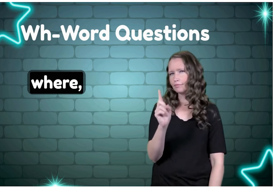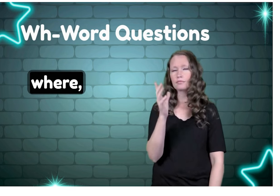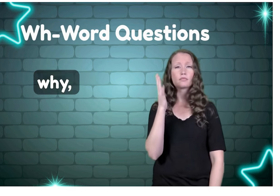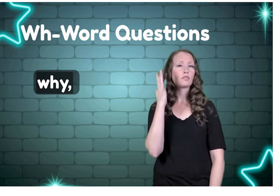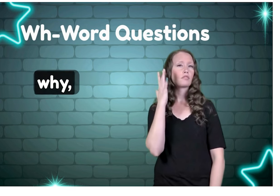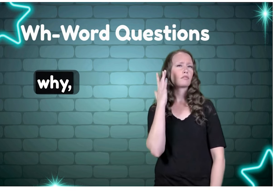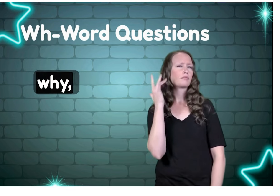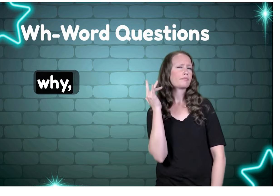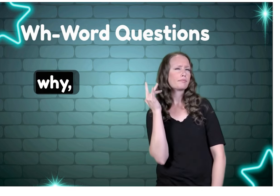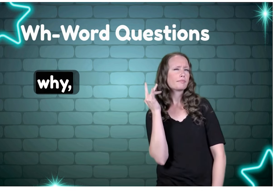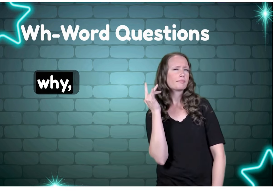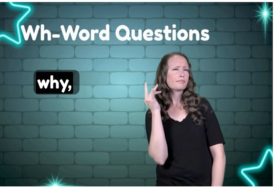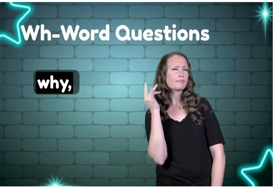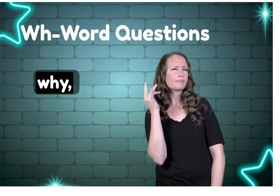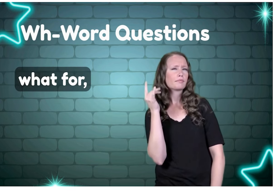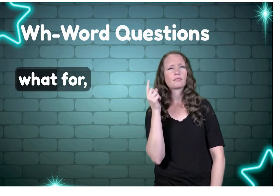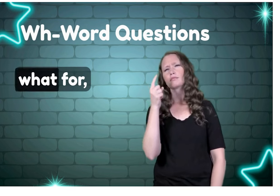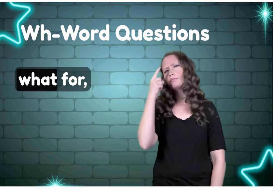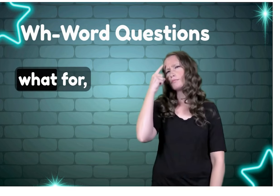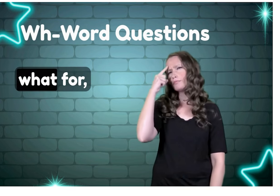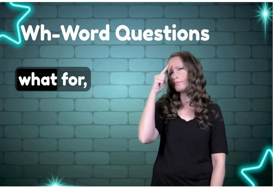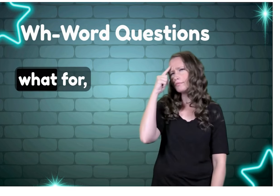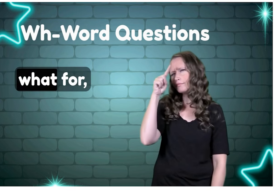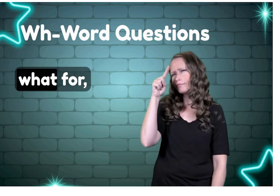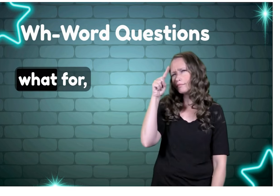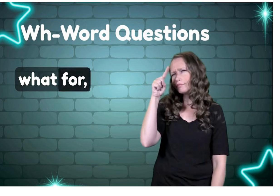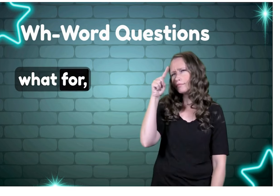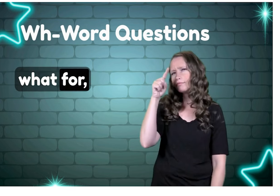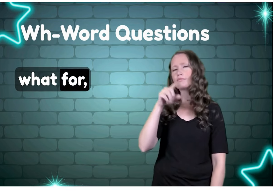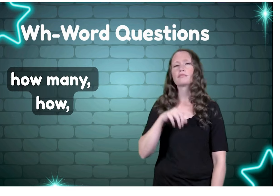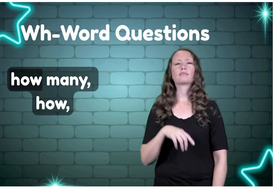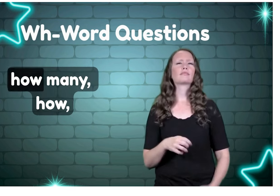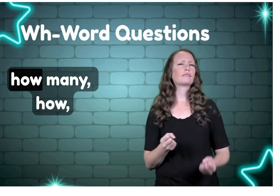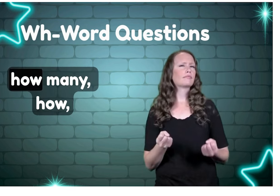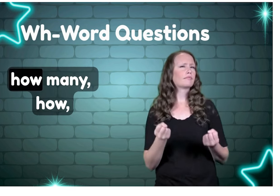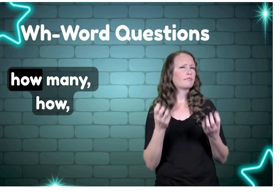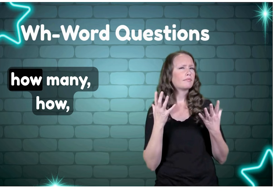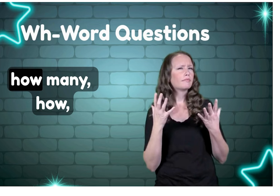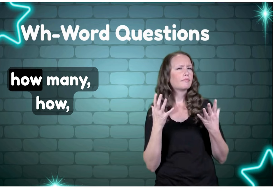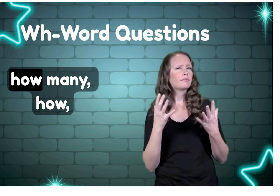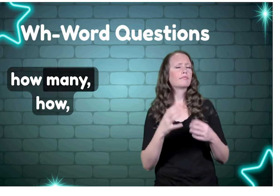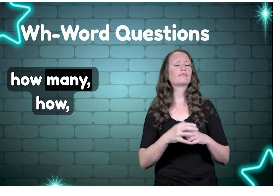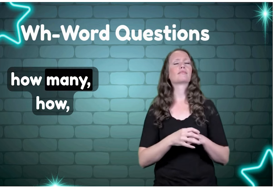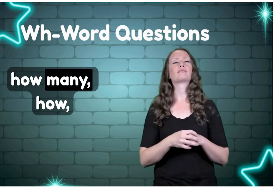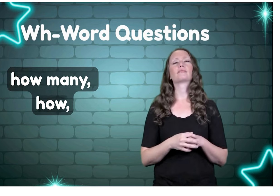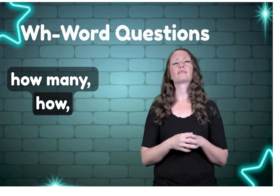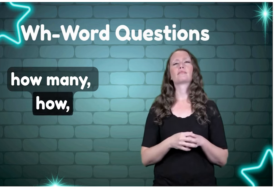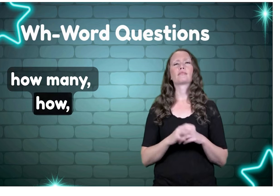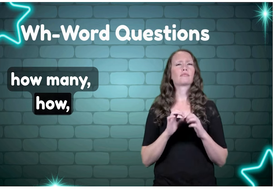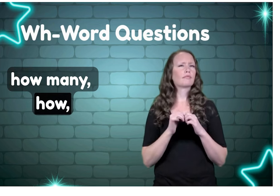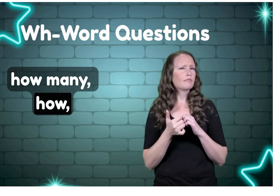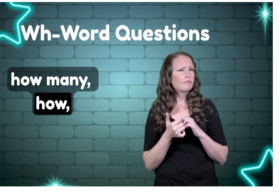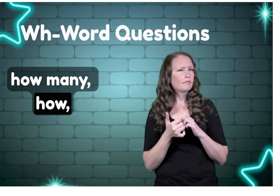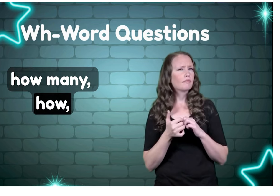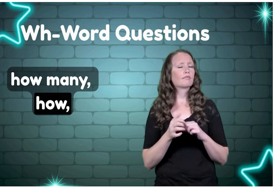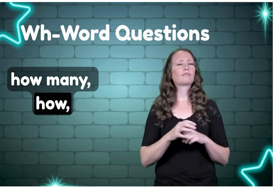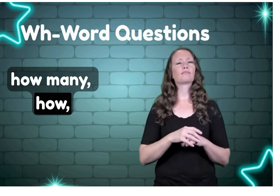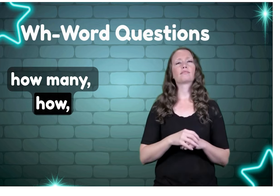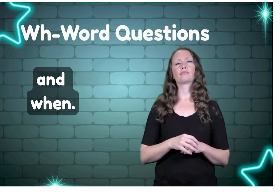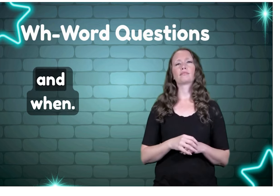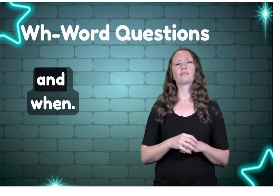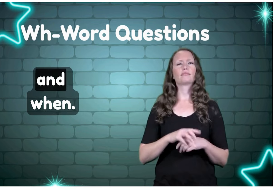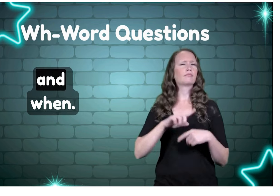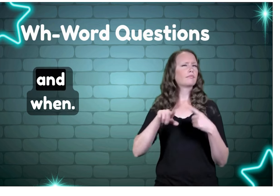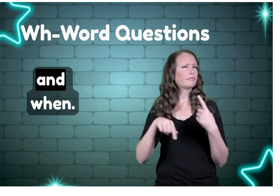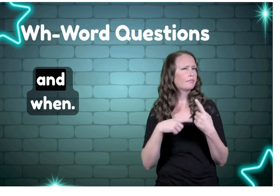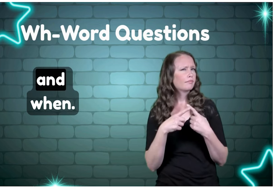where, why, what for, how many,